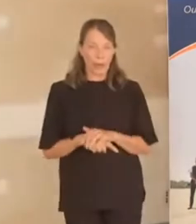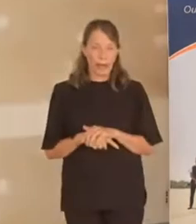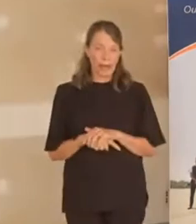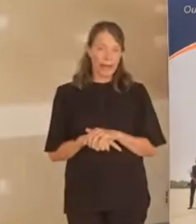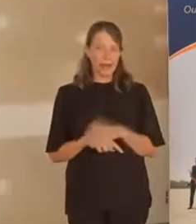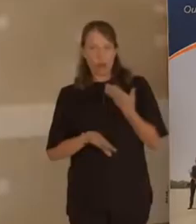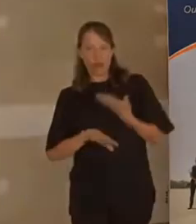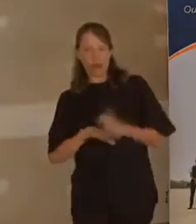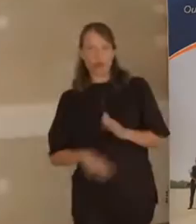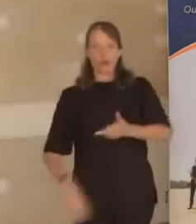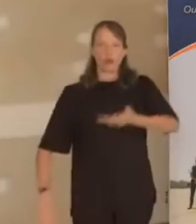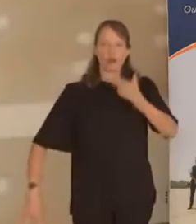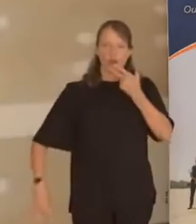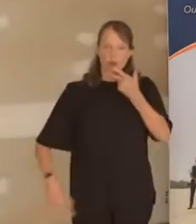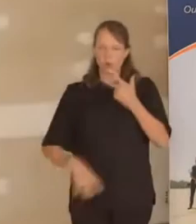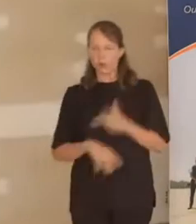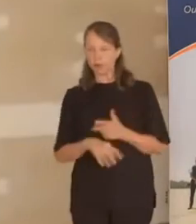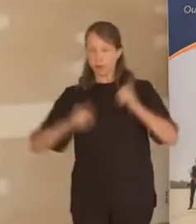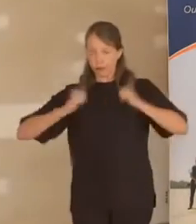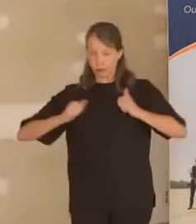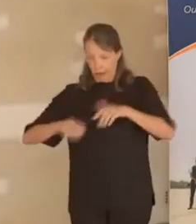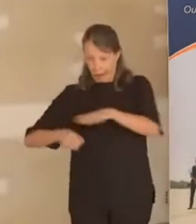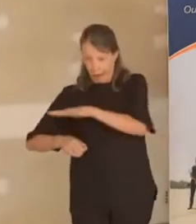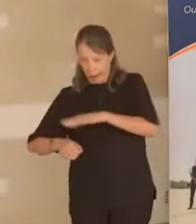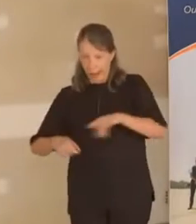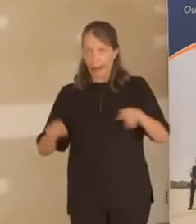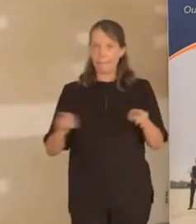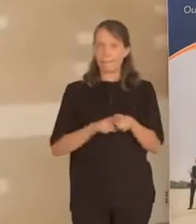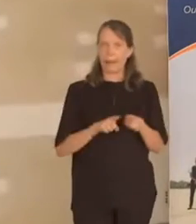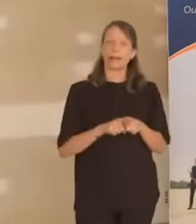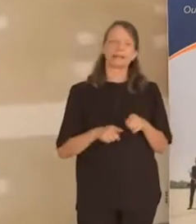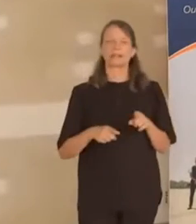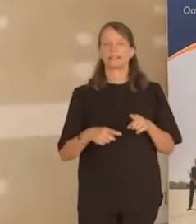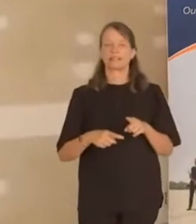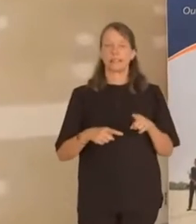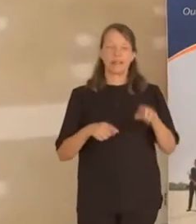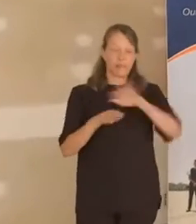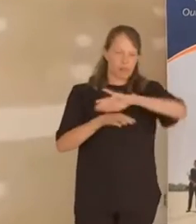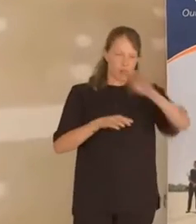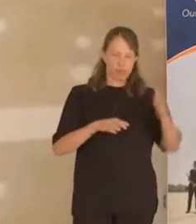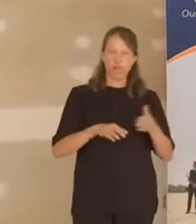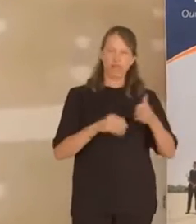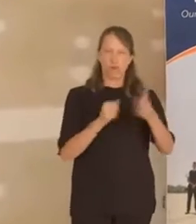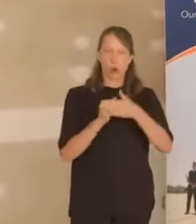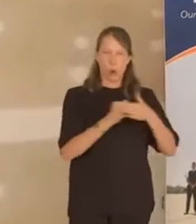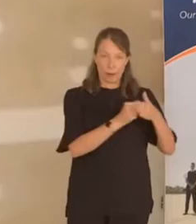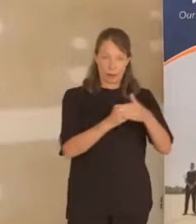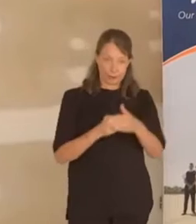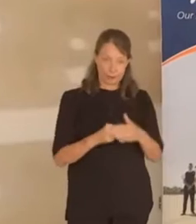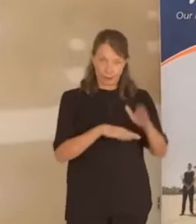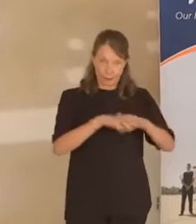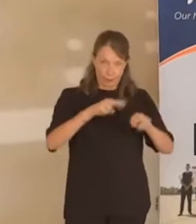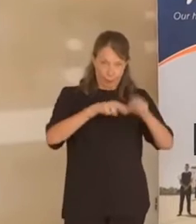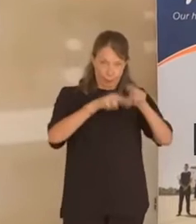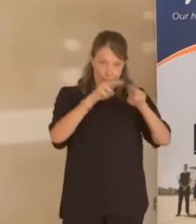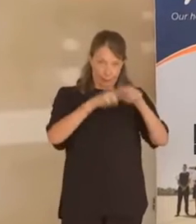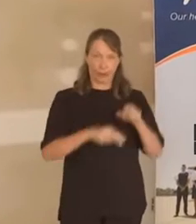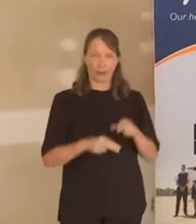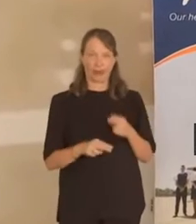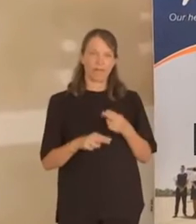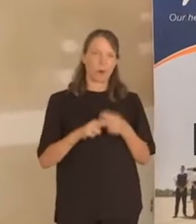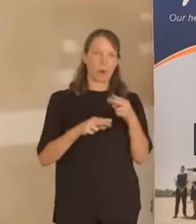construction be slated to finish? The hangar here at Sydney Airport will be a C-class hangar, which means it'll take